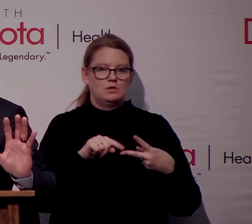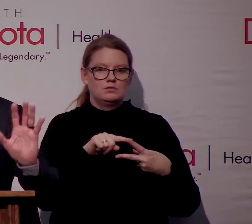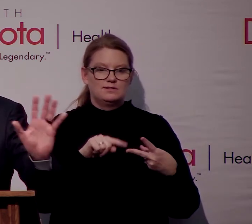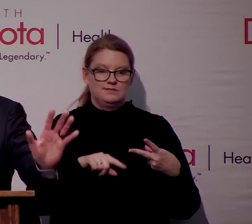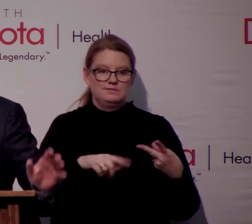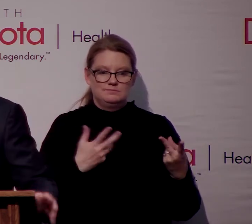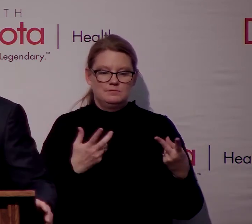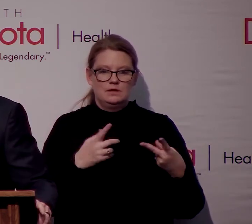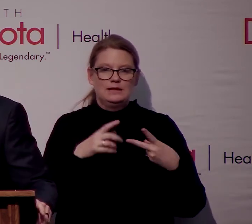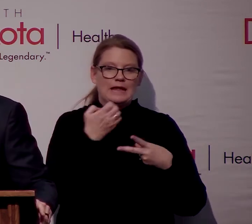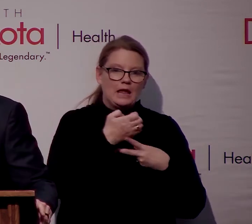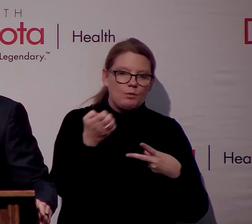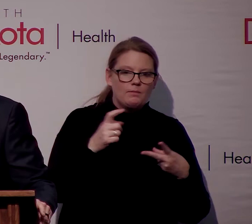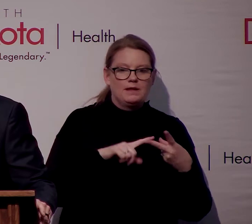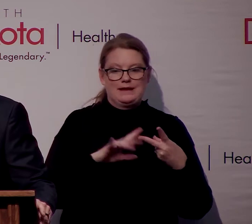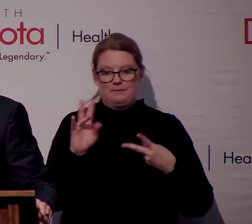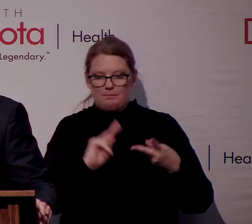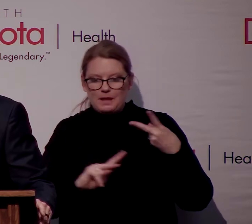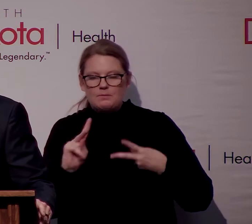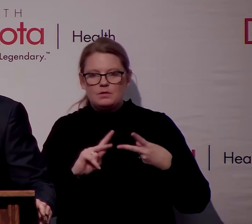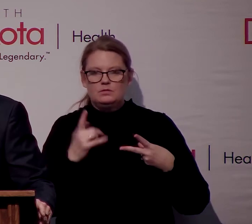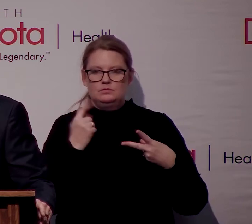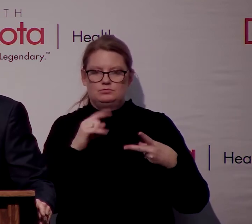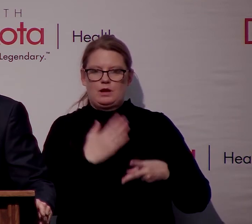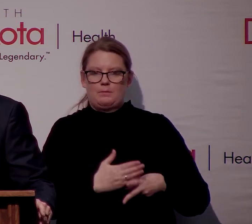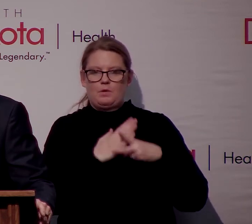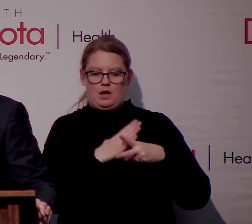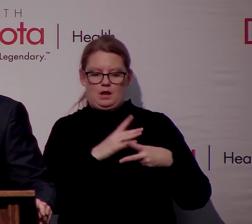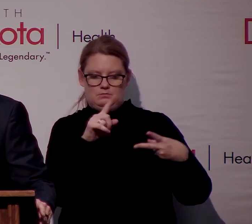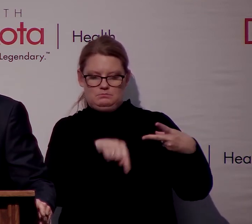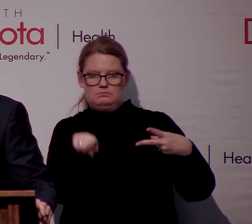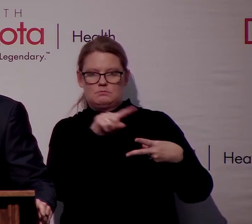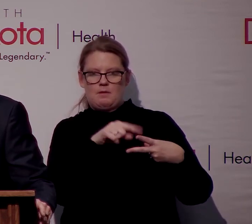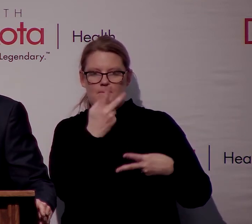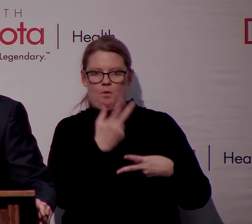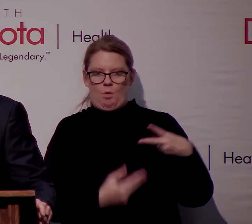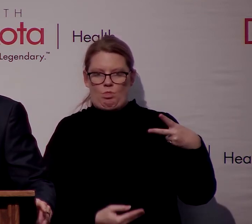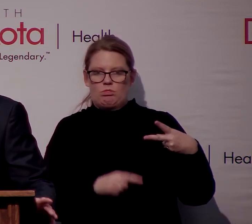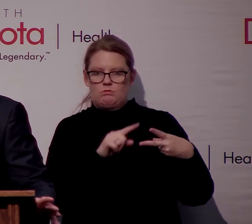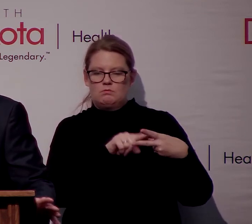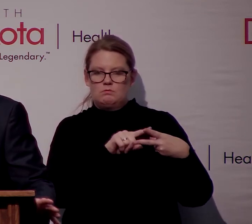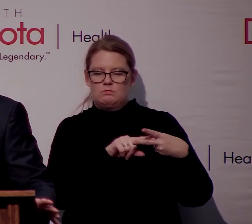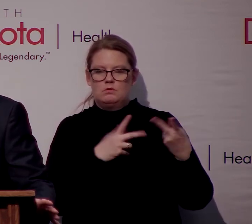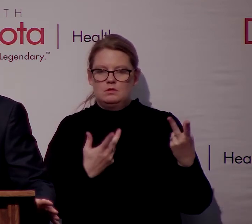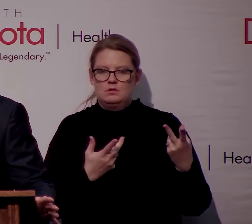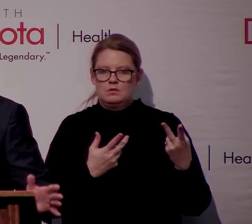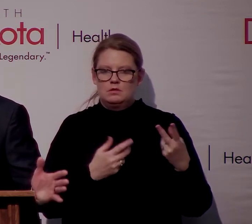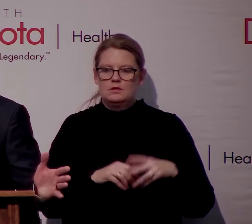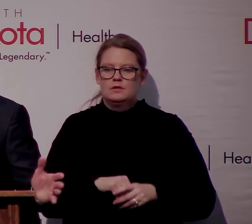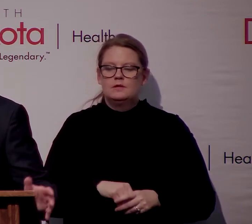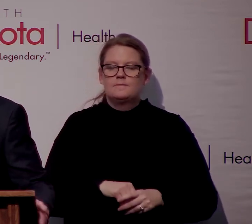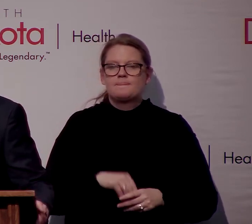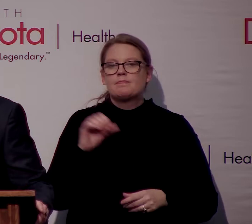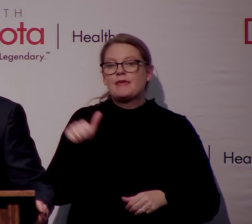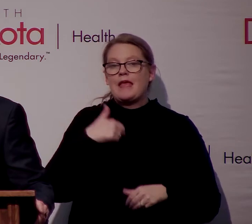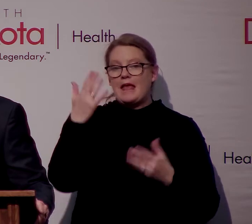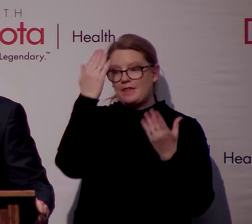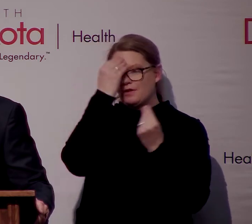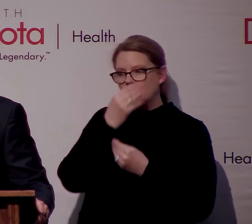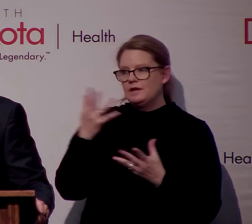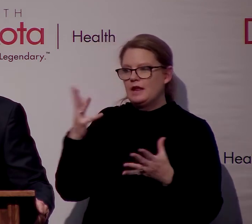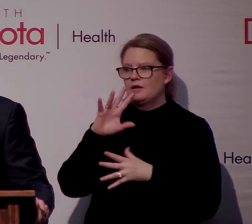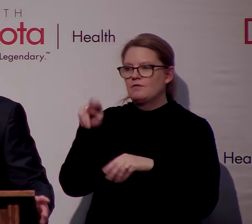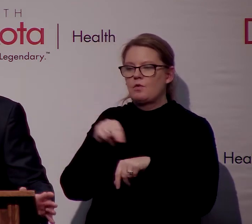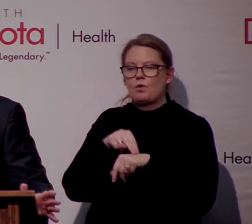personnel, and we've got to make sure that we're trying to protect all those essential workers. The other data you're asking about, of course,